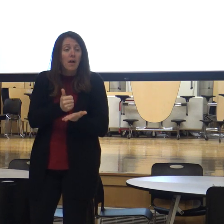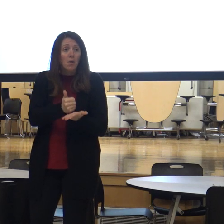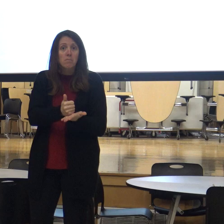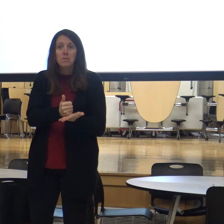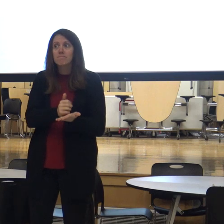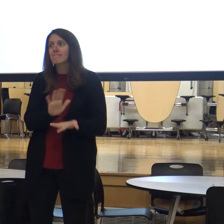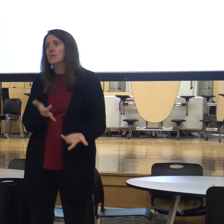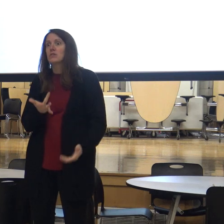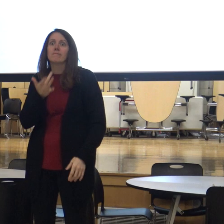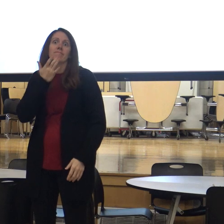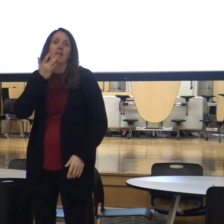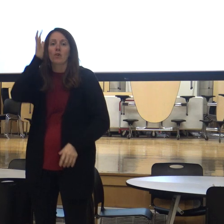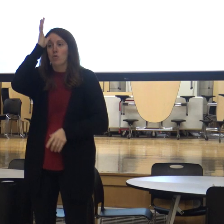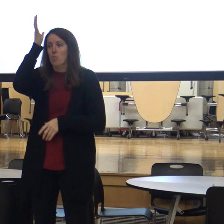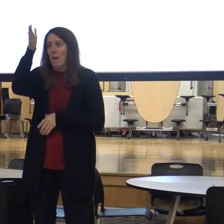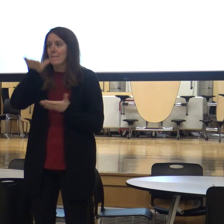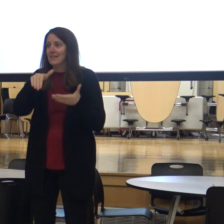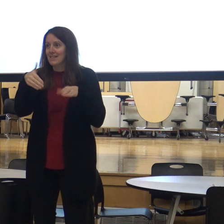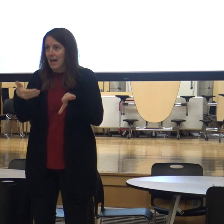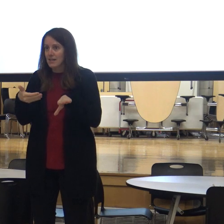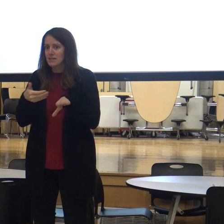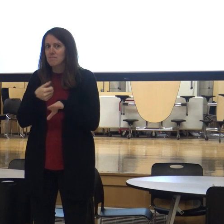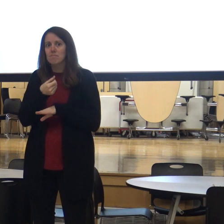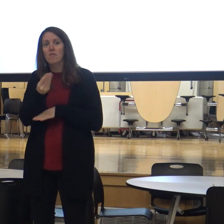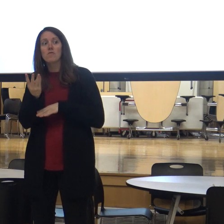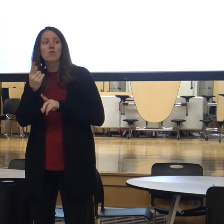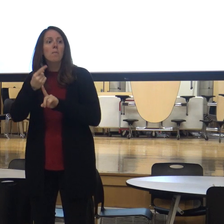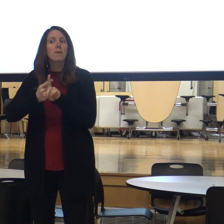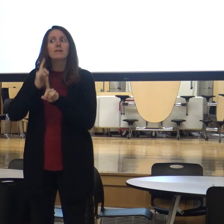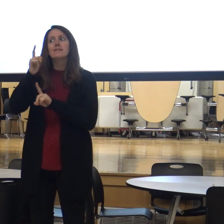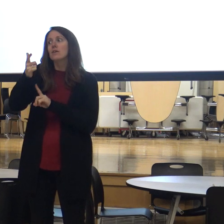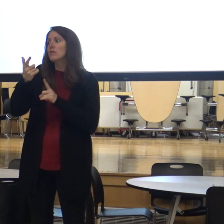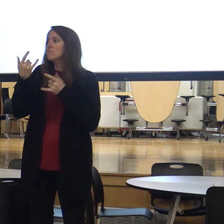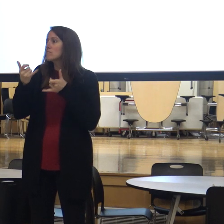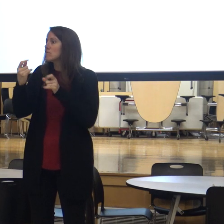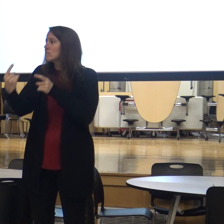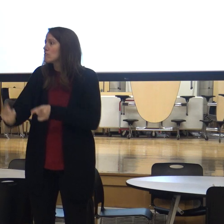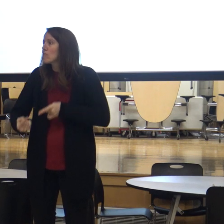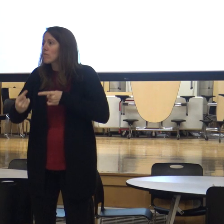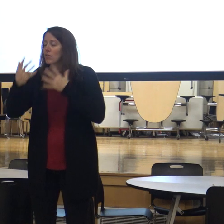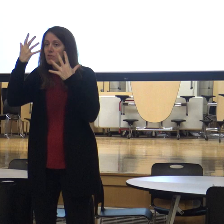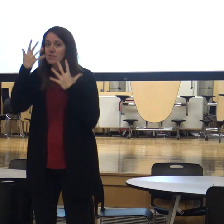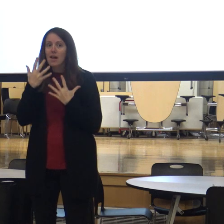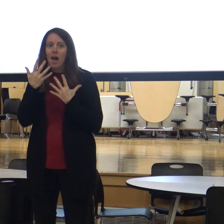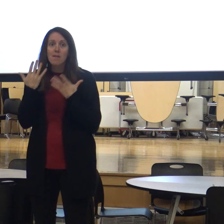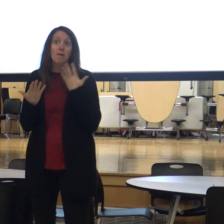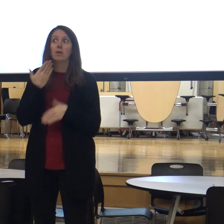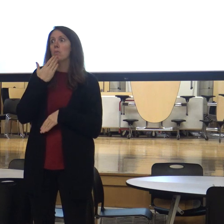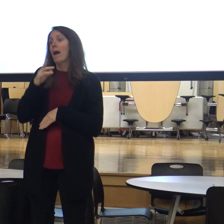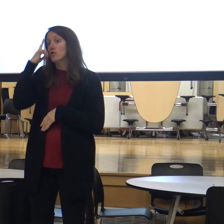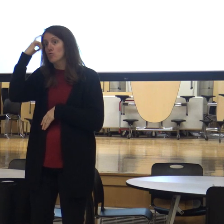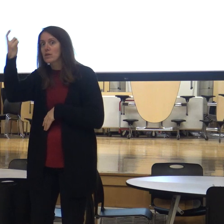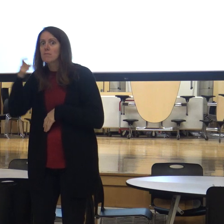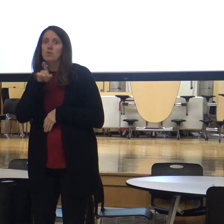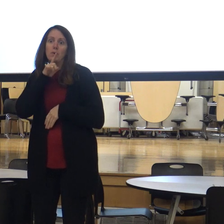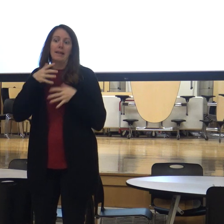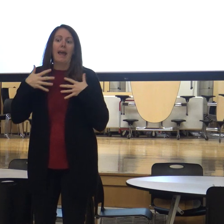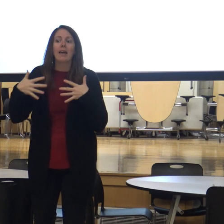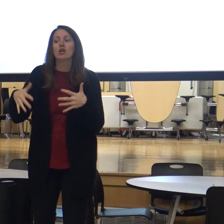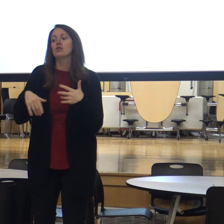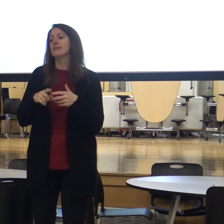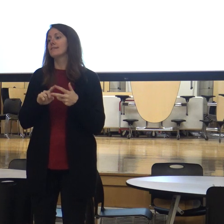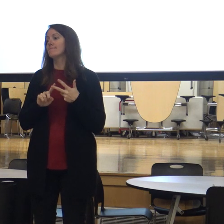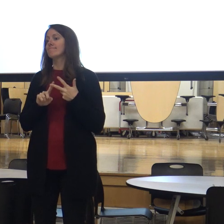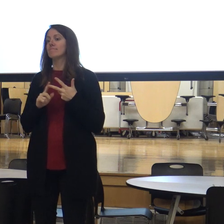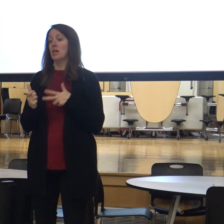Their favorite grandfather dies a couple months later, they're still struggling, or they're sad all the time. Maybe they're having nightmares. Maybe they're really anxious. They